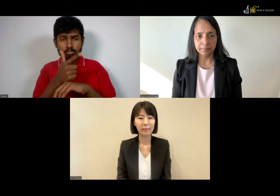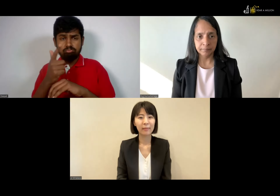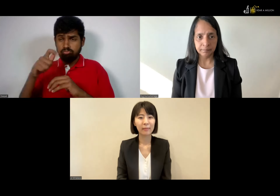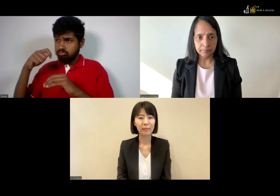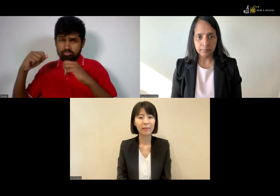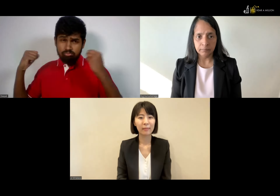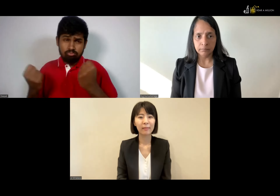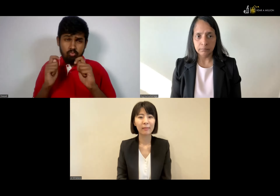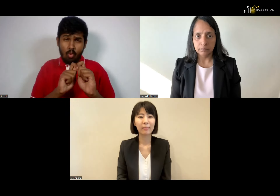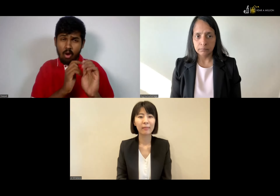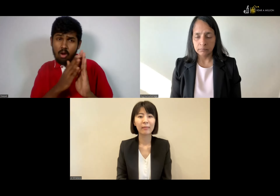these videos?